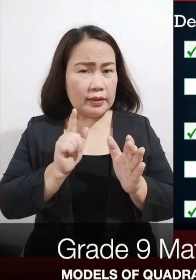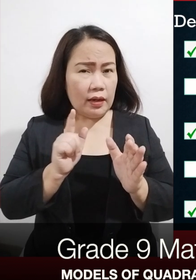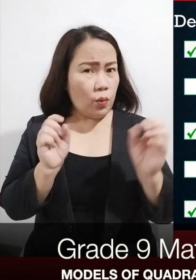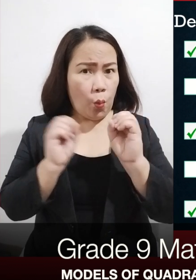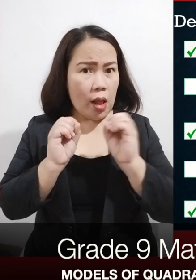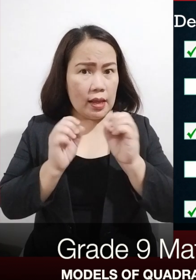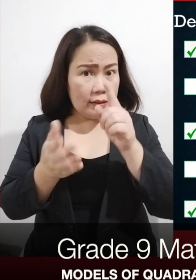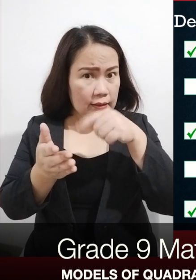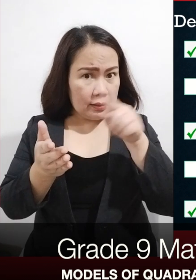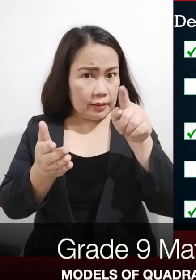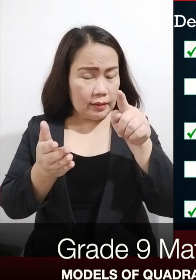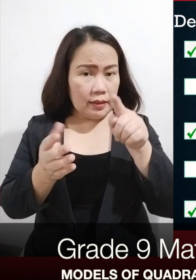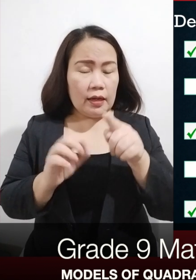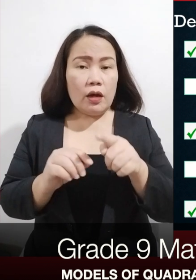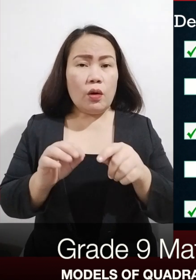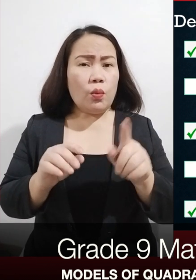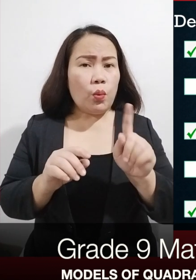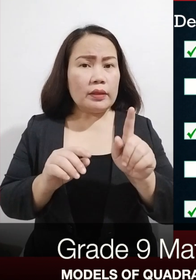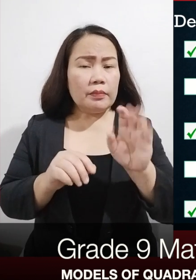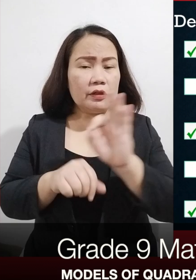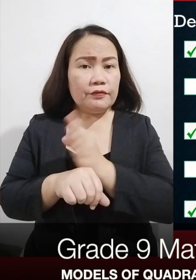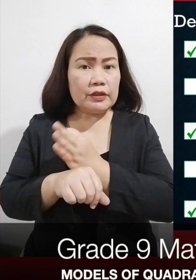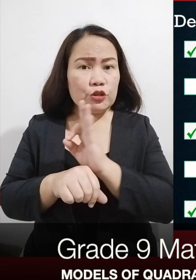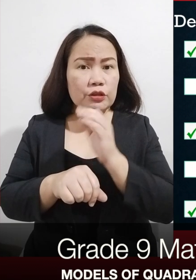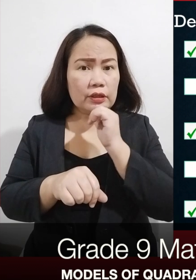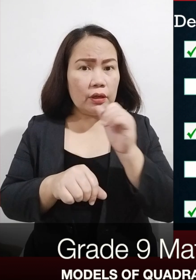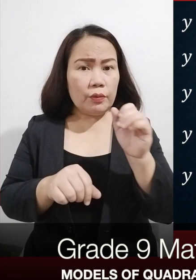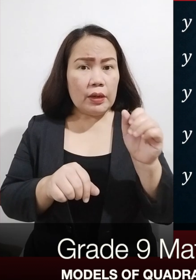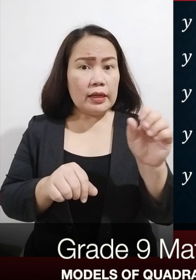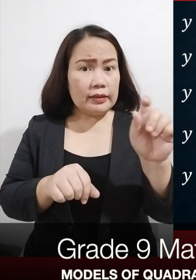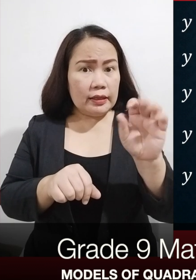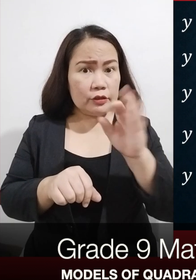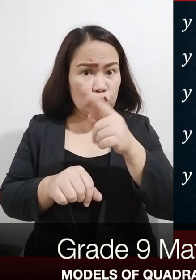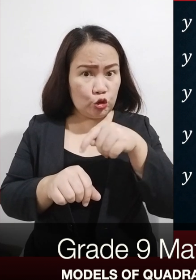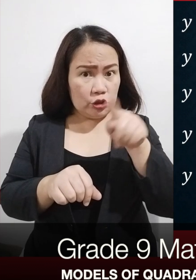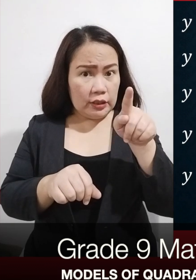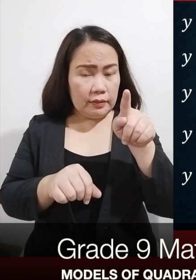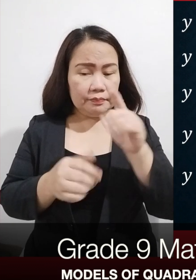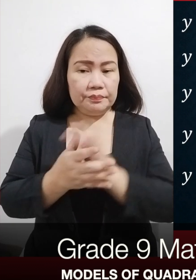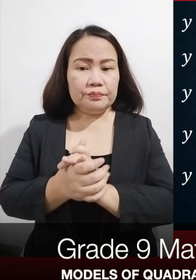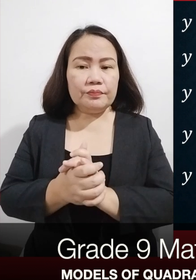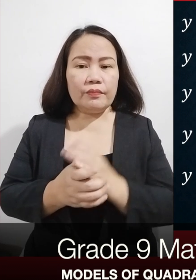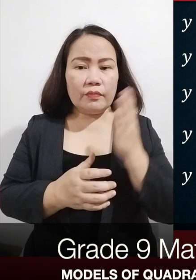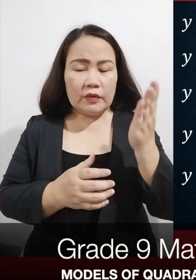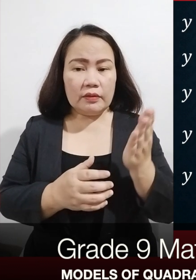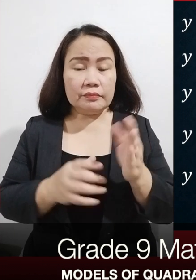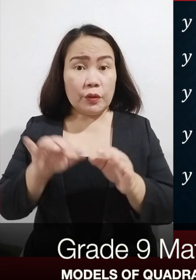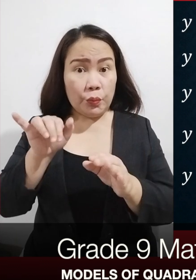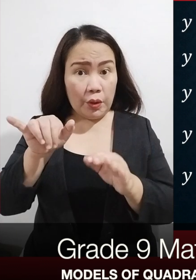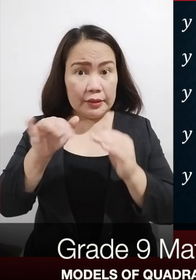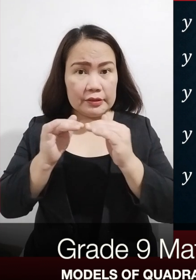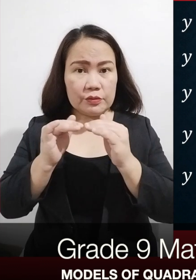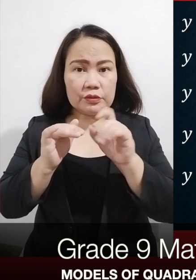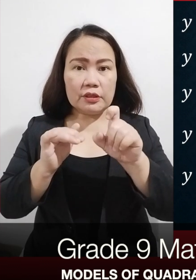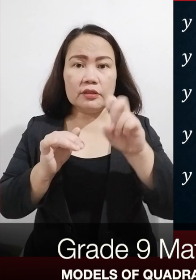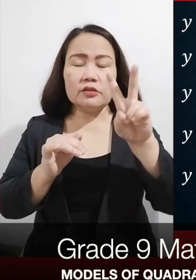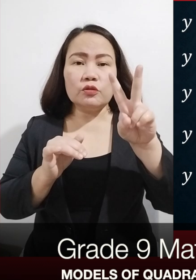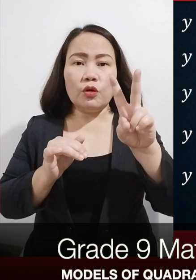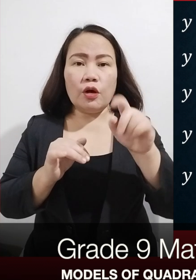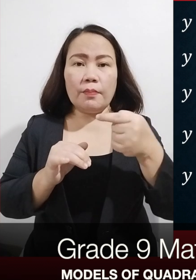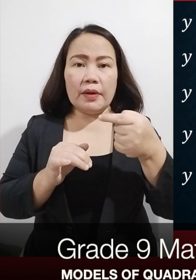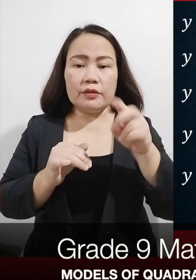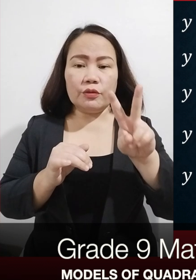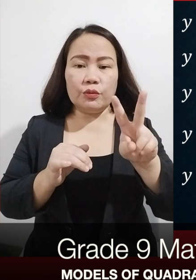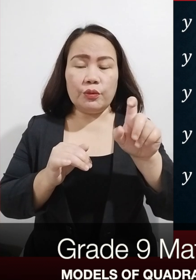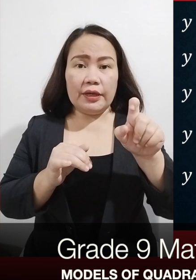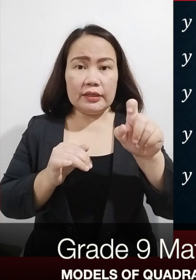call these functions na hindi naka-check? Ito yon. So, I have here y is equal to x squared